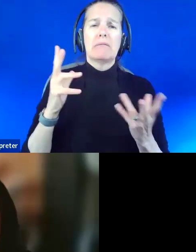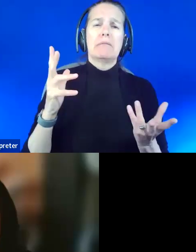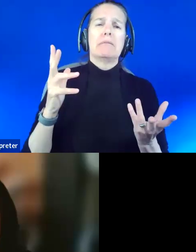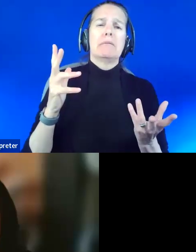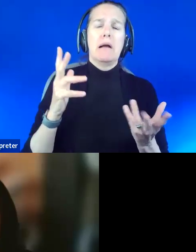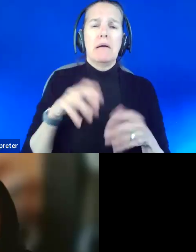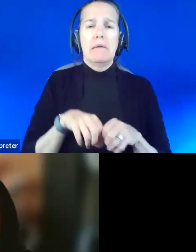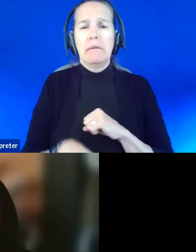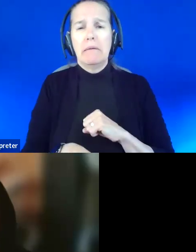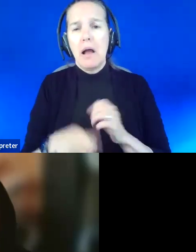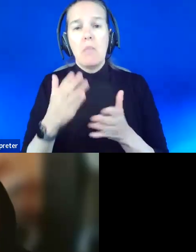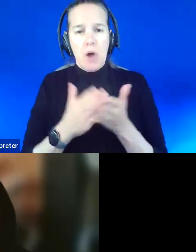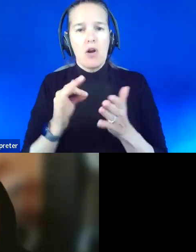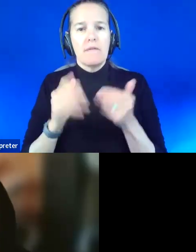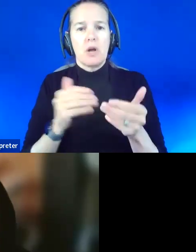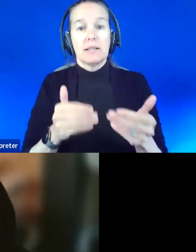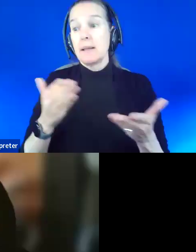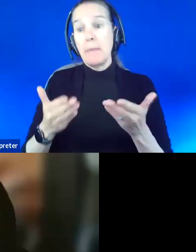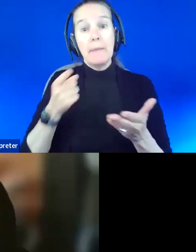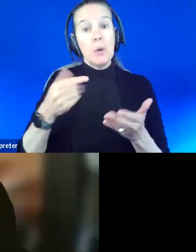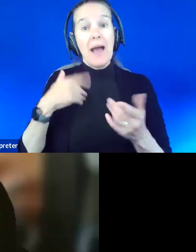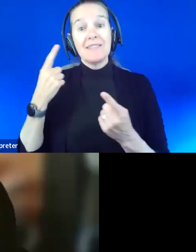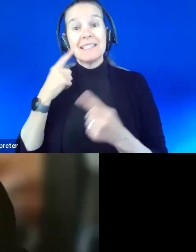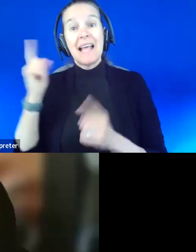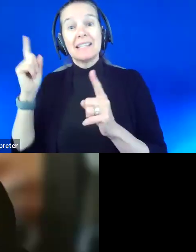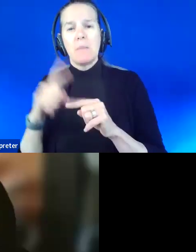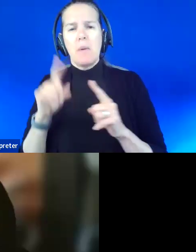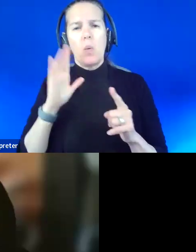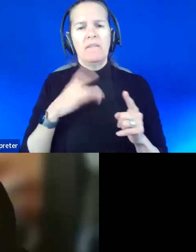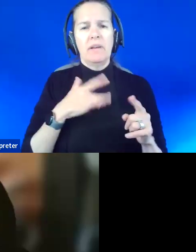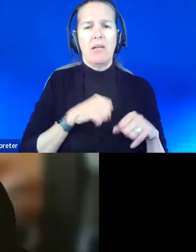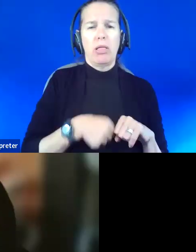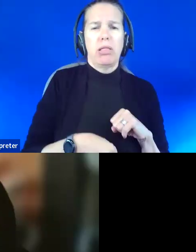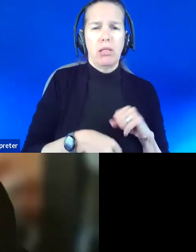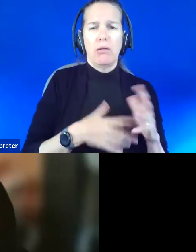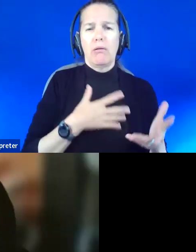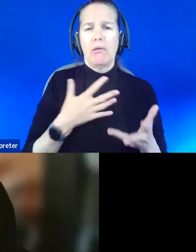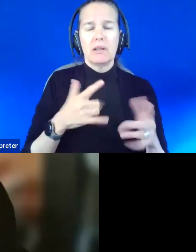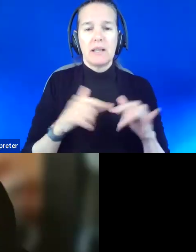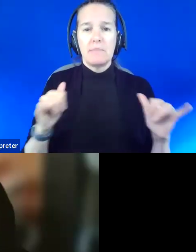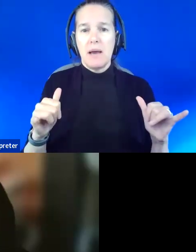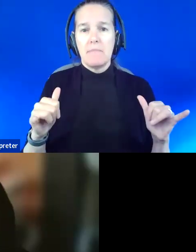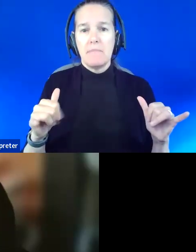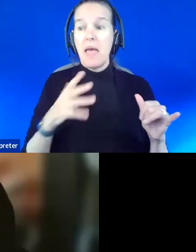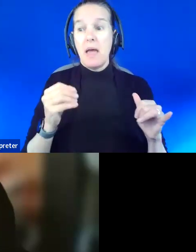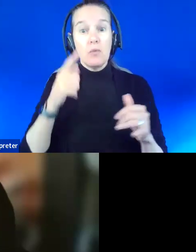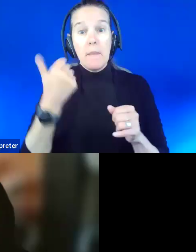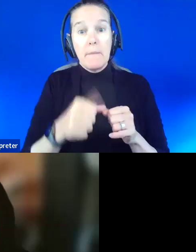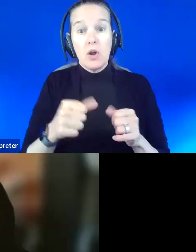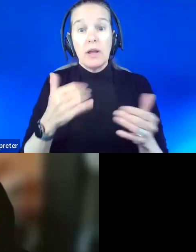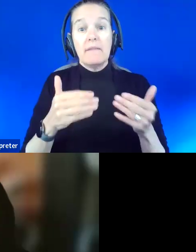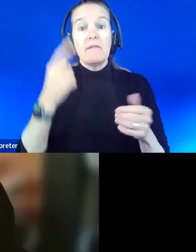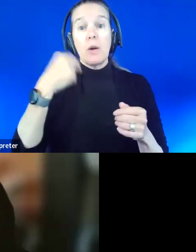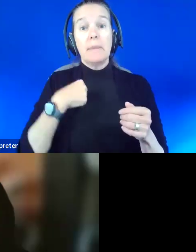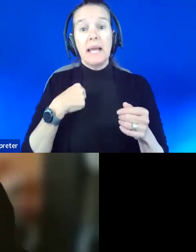when you're having success, you're going to feel that despair. You're going to feel that angst. And I think remembering, even though it's hard for us, even though for me as an